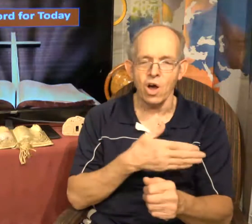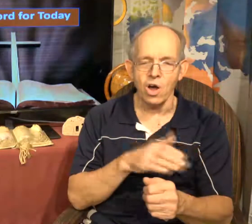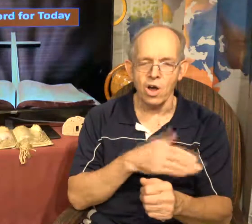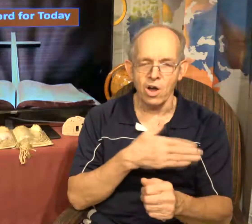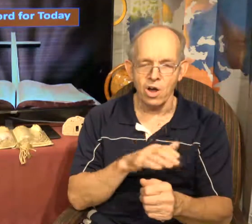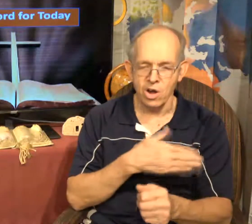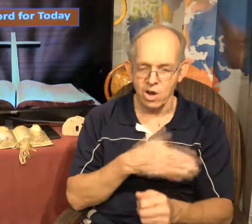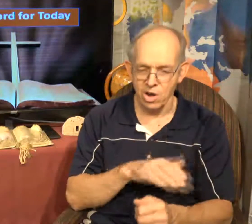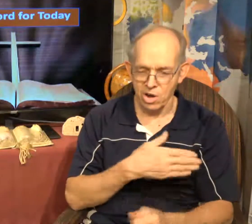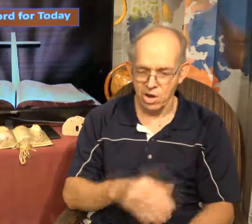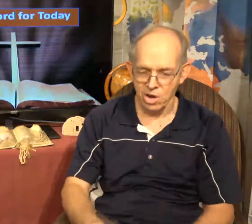Shark.